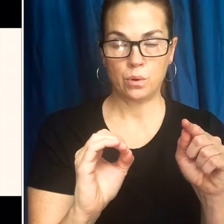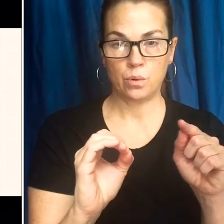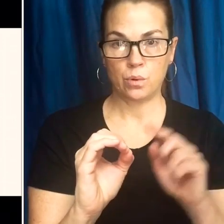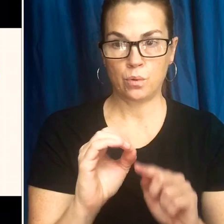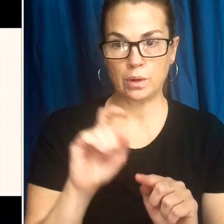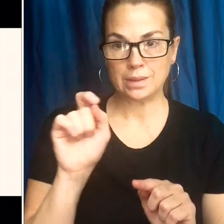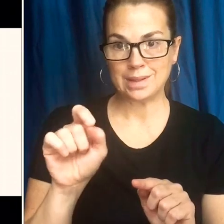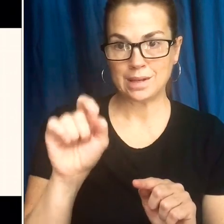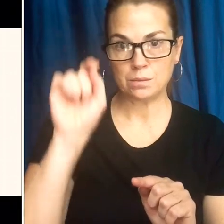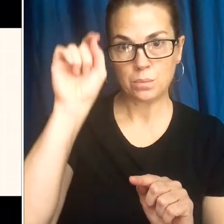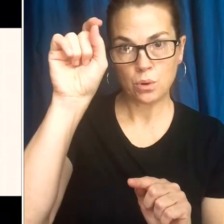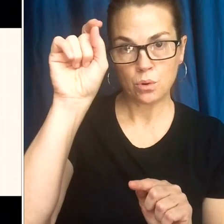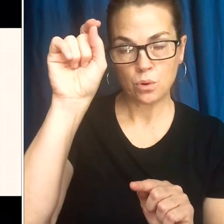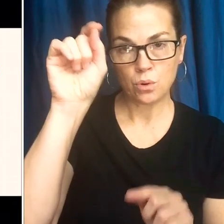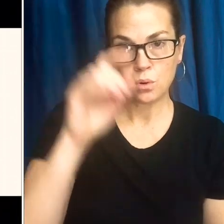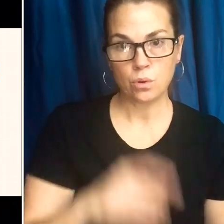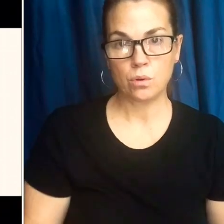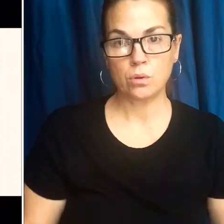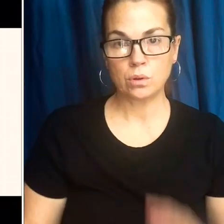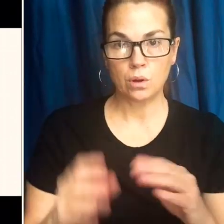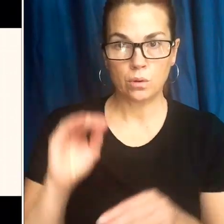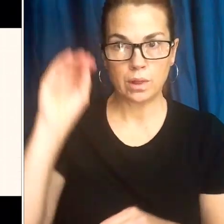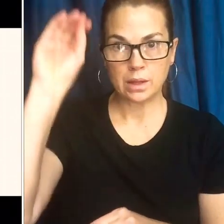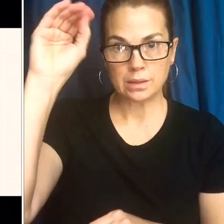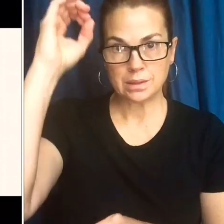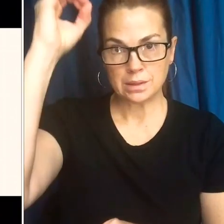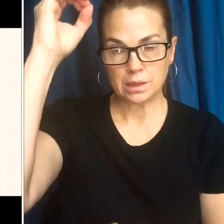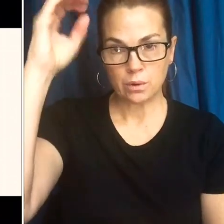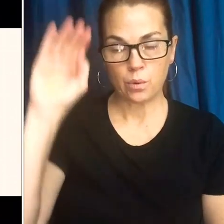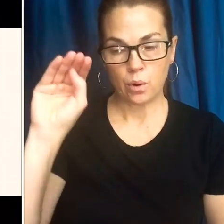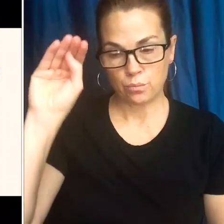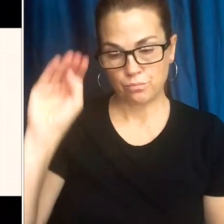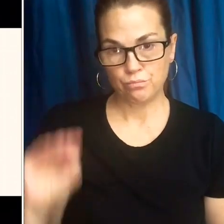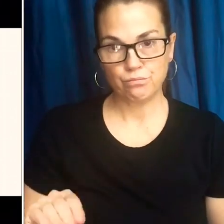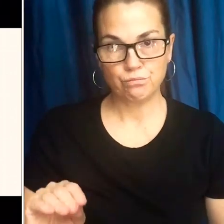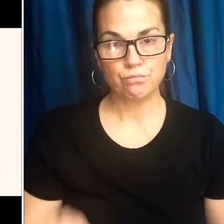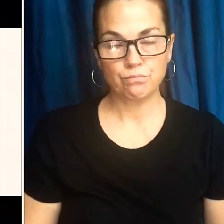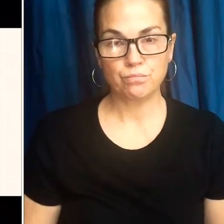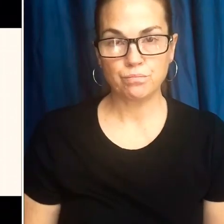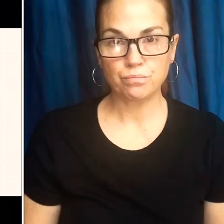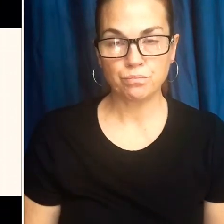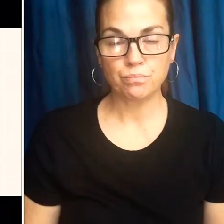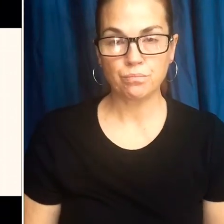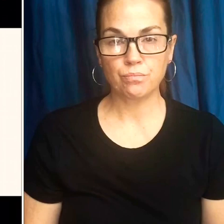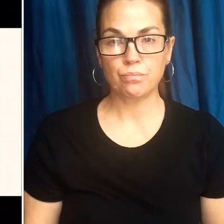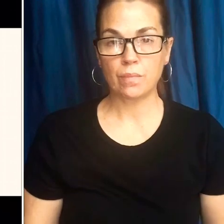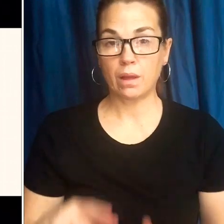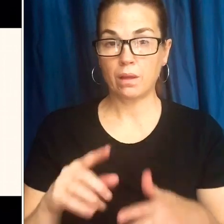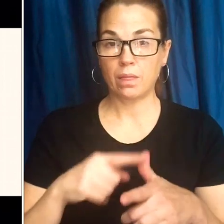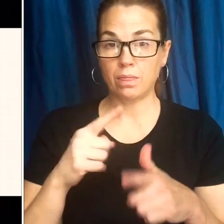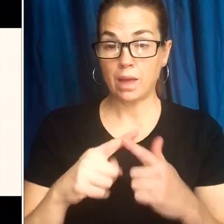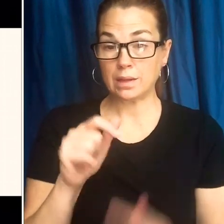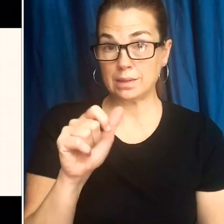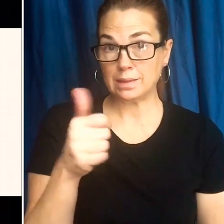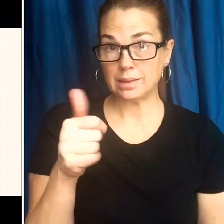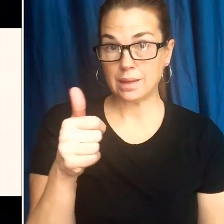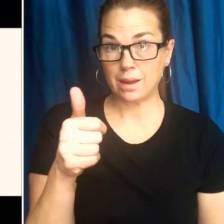can make two groups of 4 from 10. 4 times 2 is 8. 10 minus 8 is